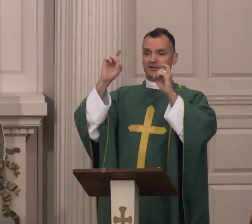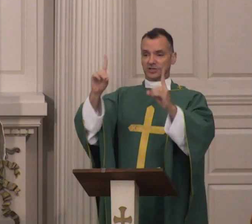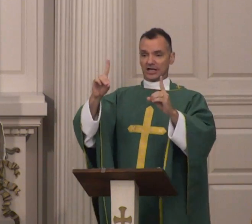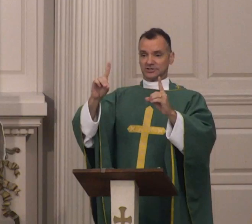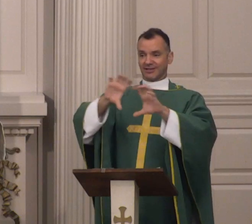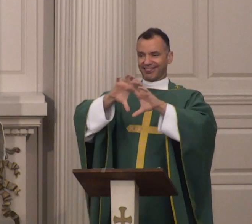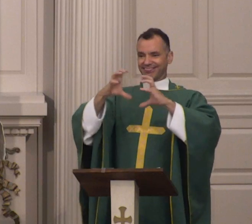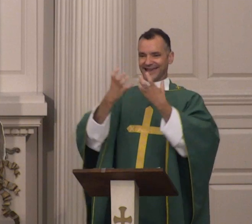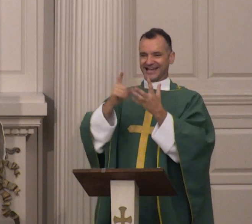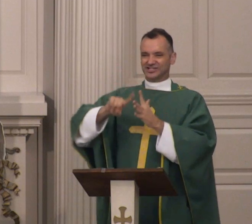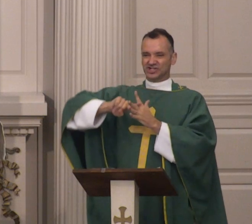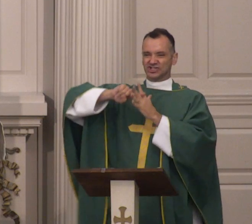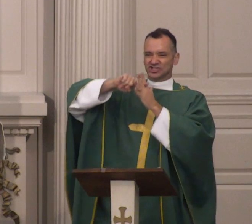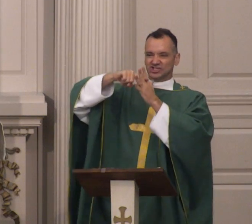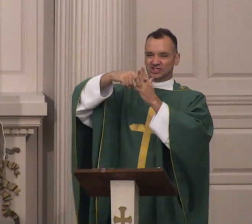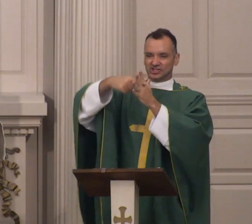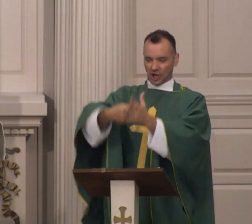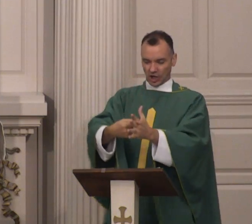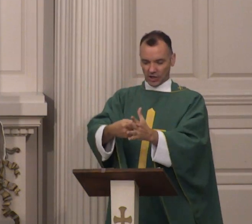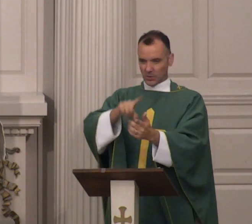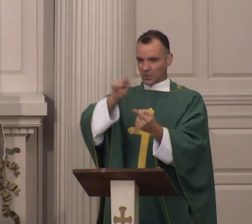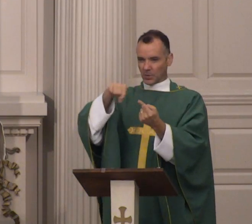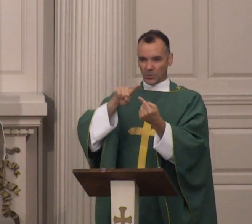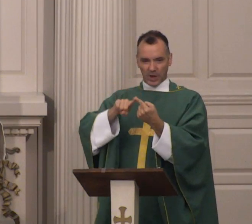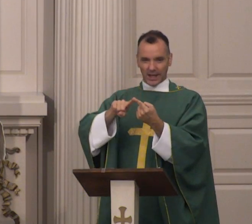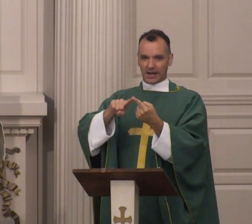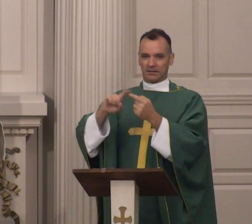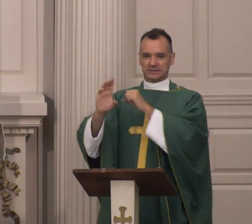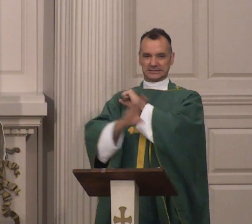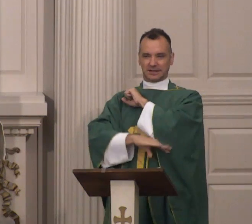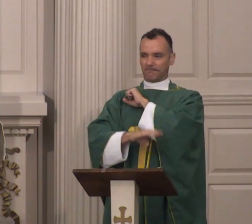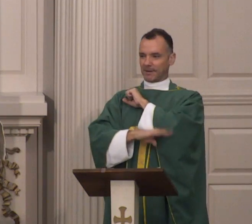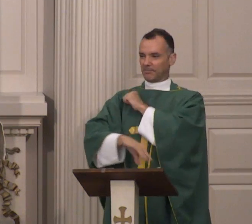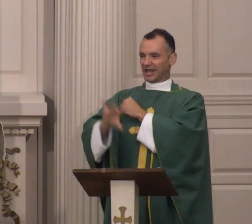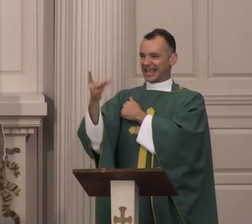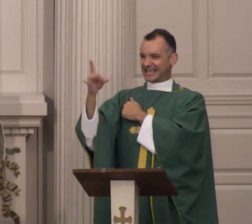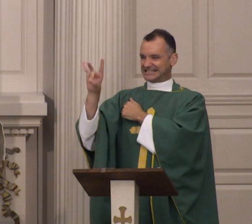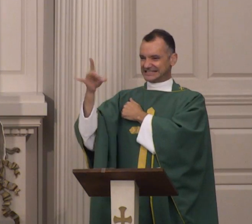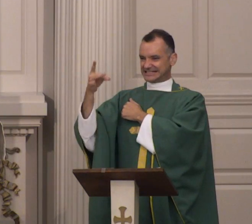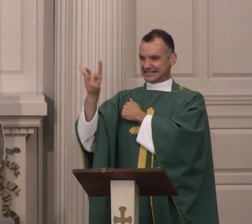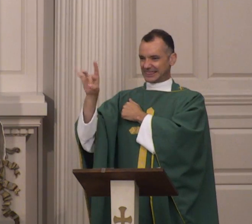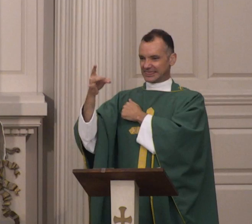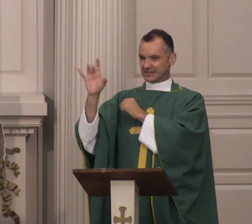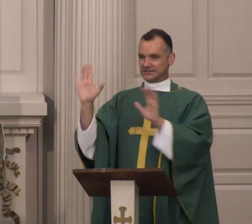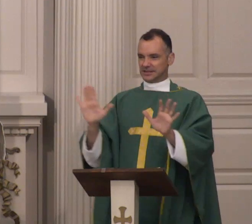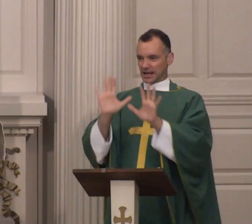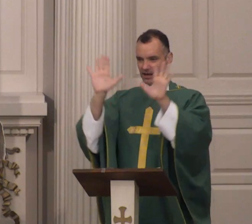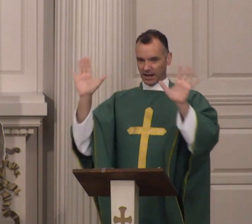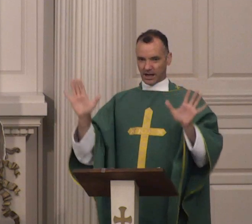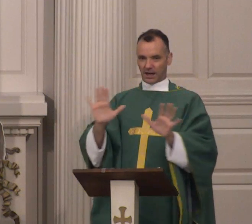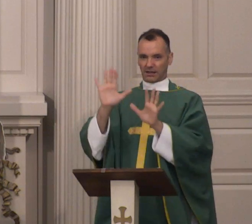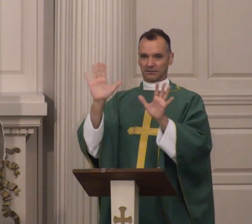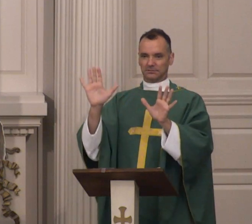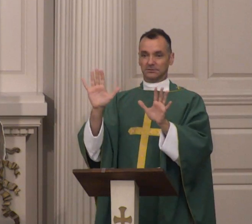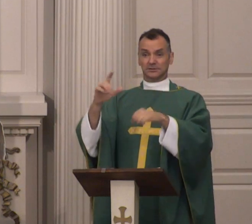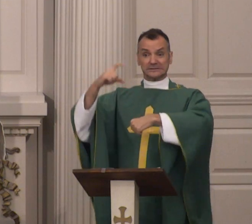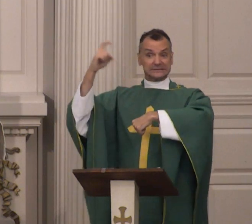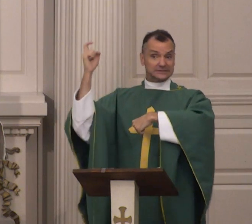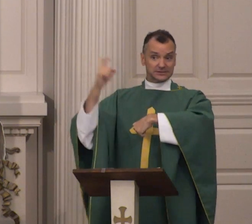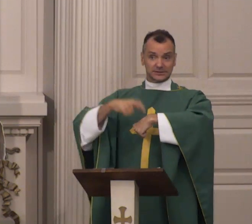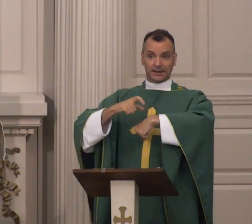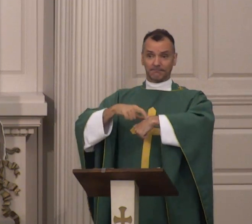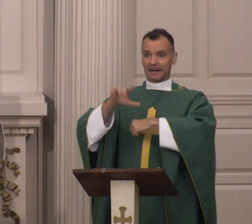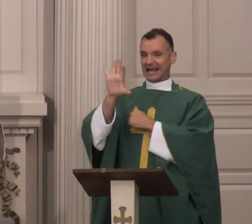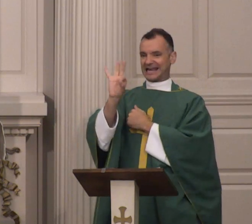Also, we have religious education classes beginning September 18th, which is a